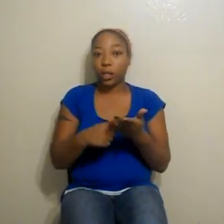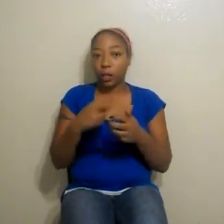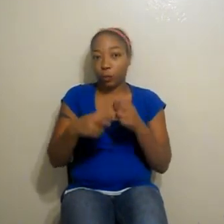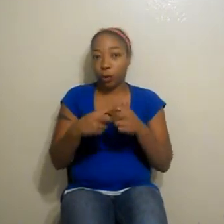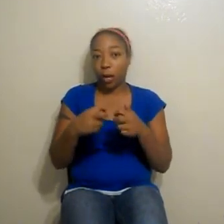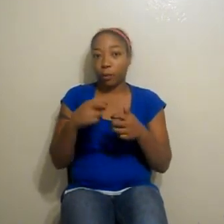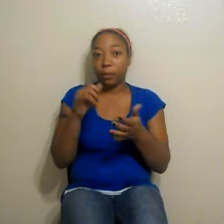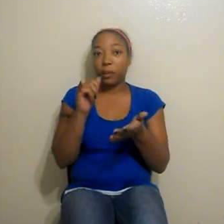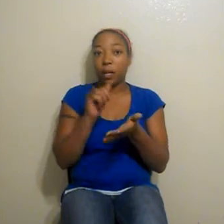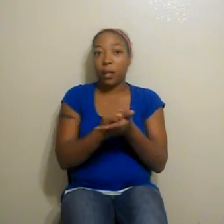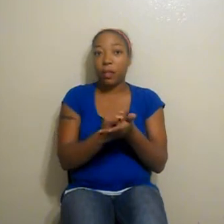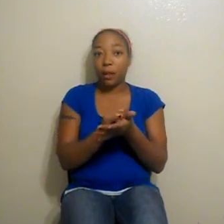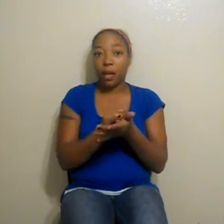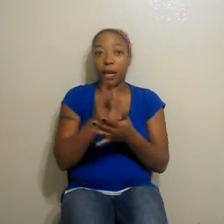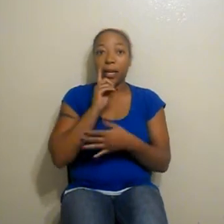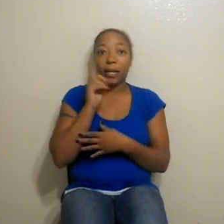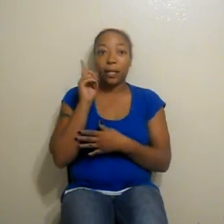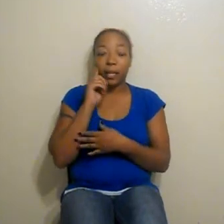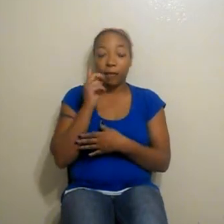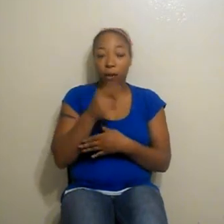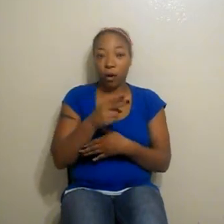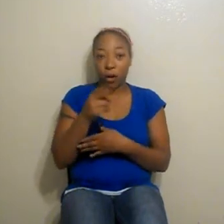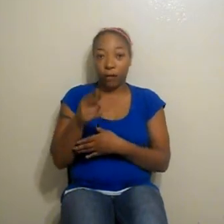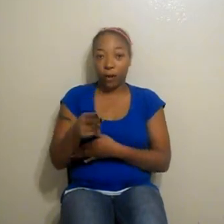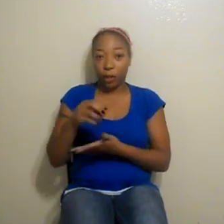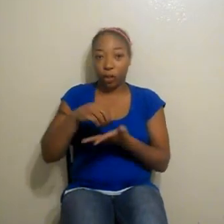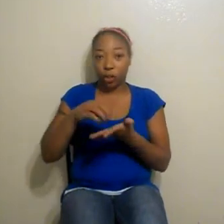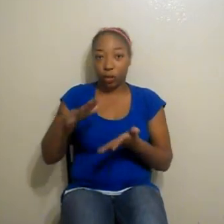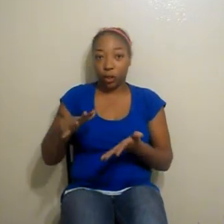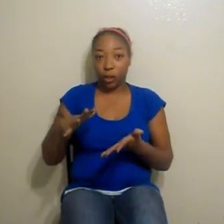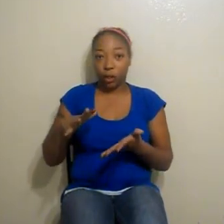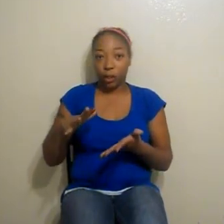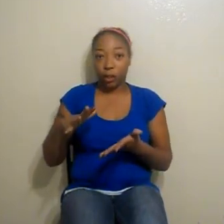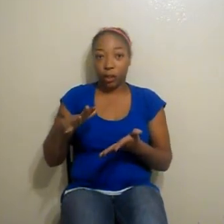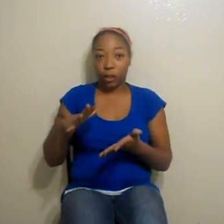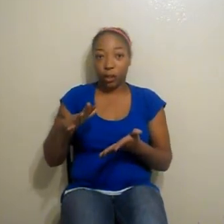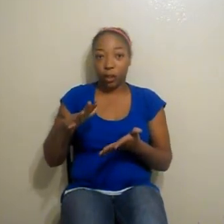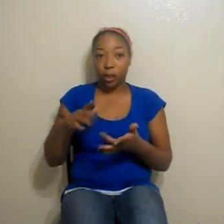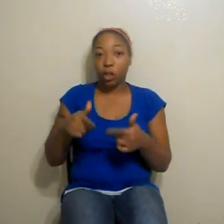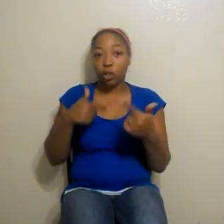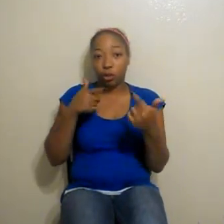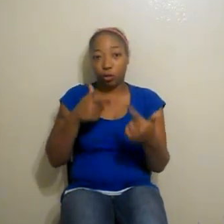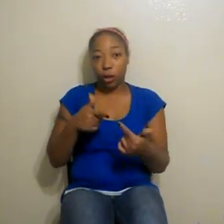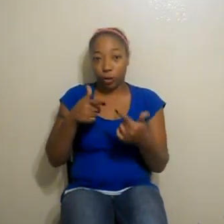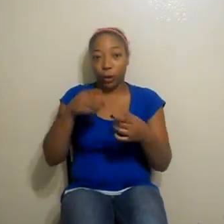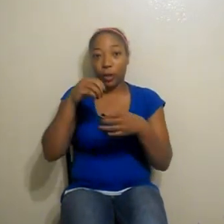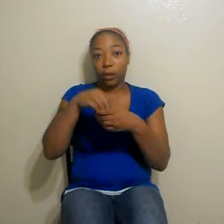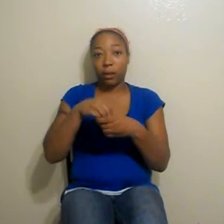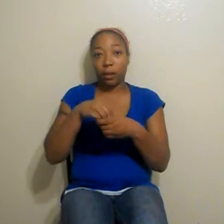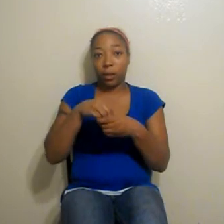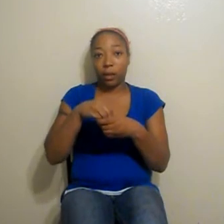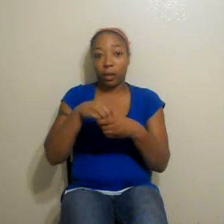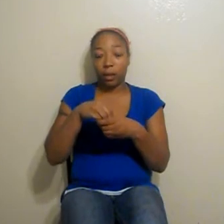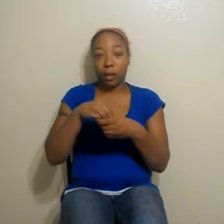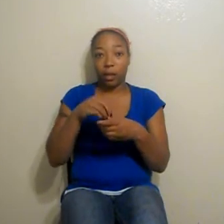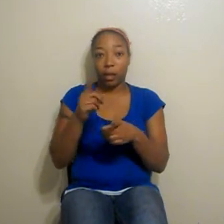discuss problems that deaf and hard of hearing students struggle with in